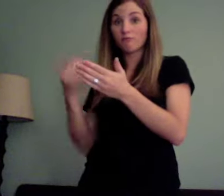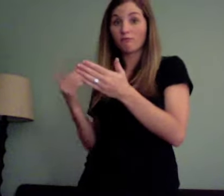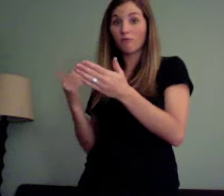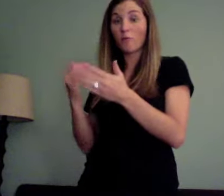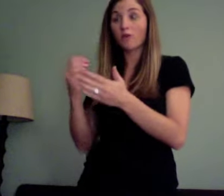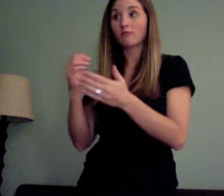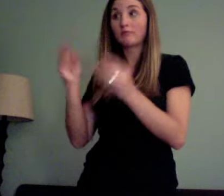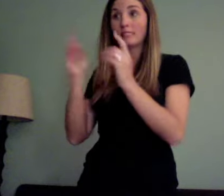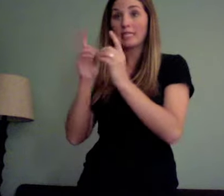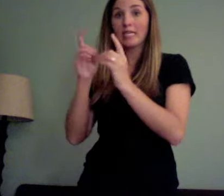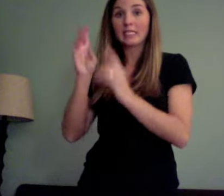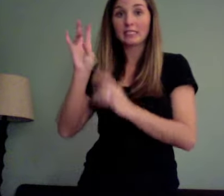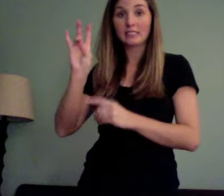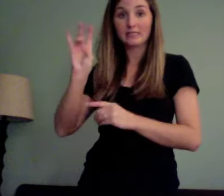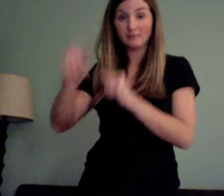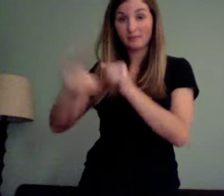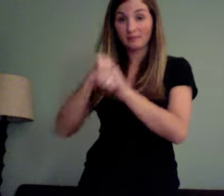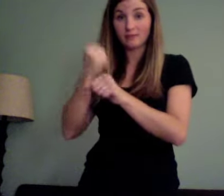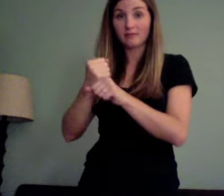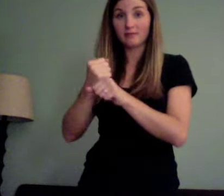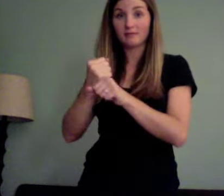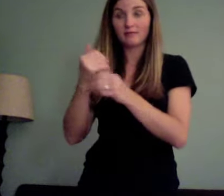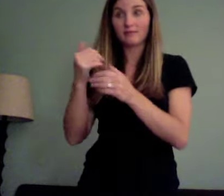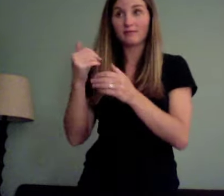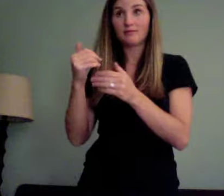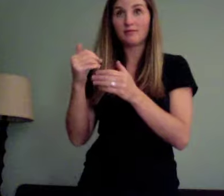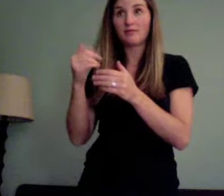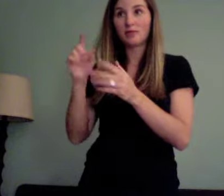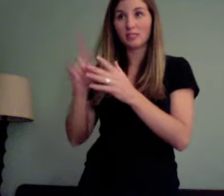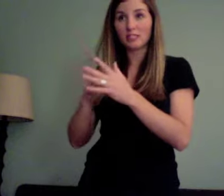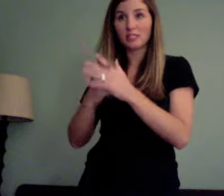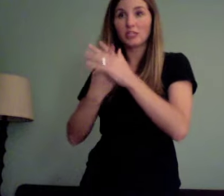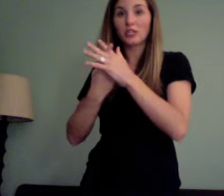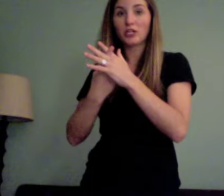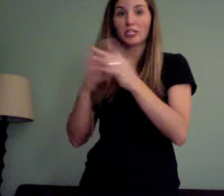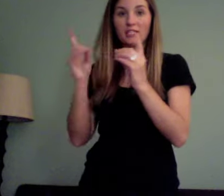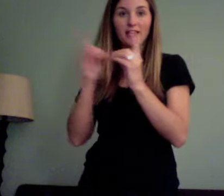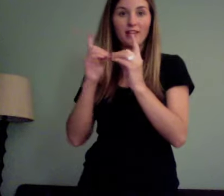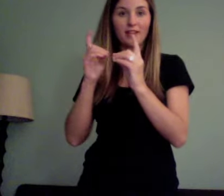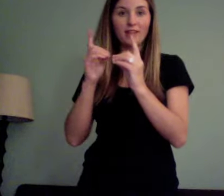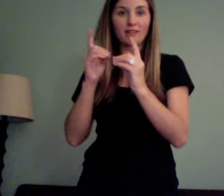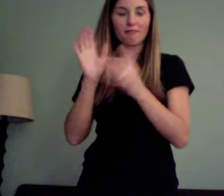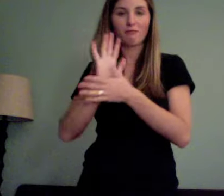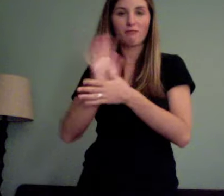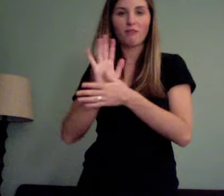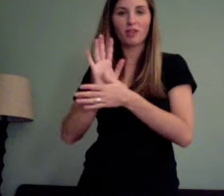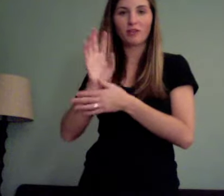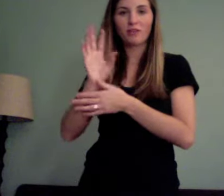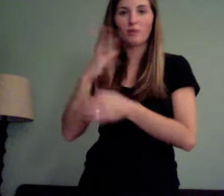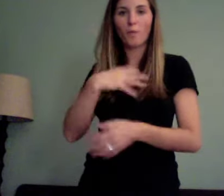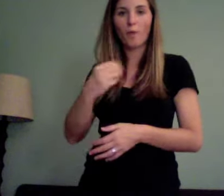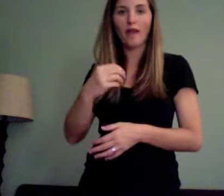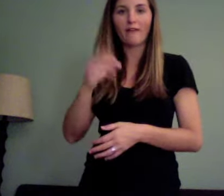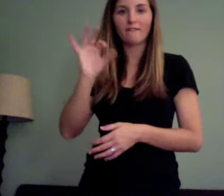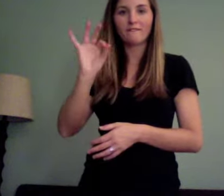first started dating, were watching White Fang. Anybody ever seen that movie? White Fang. Great movie. Disney movie. And we were watching